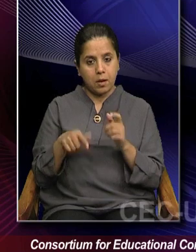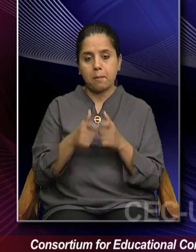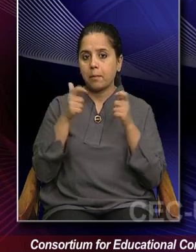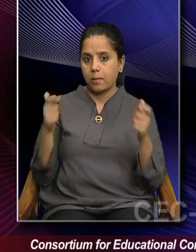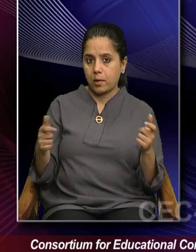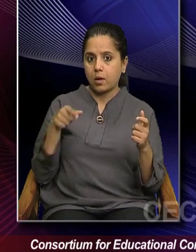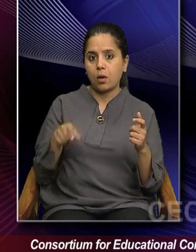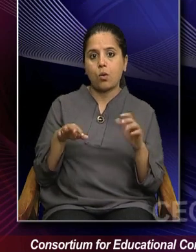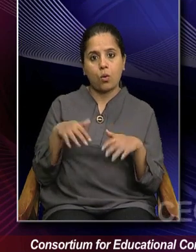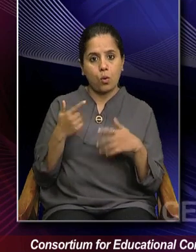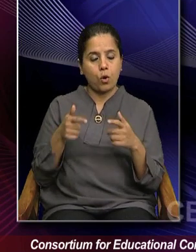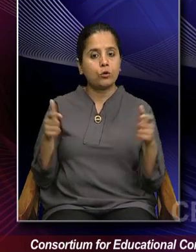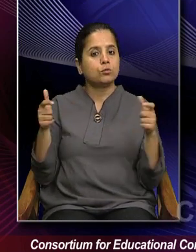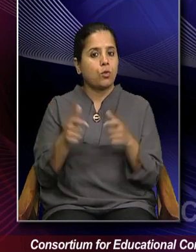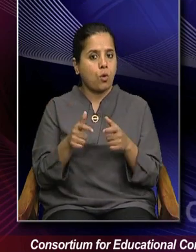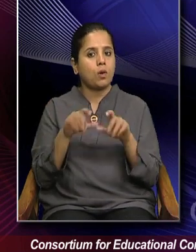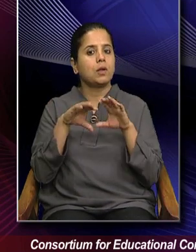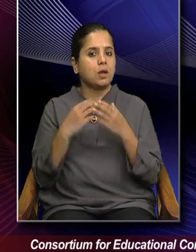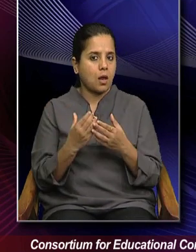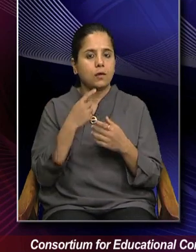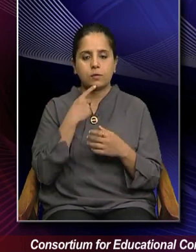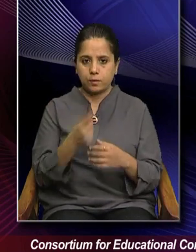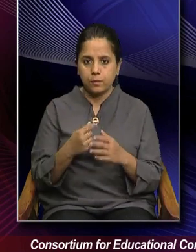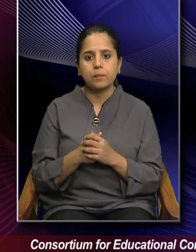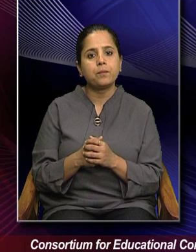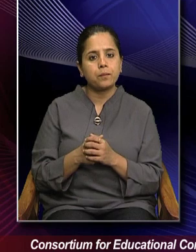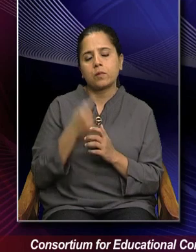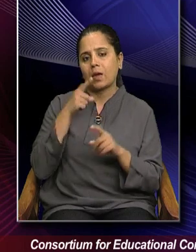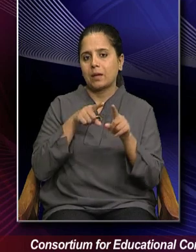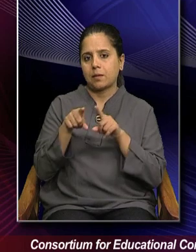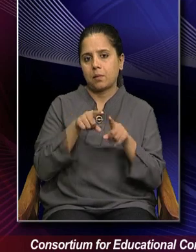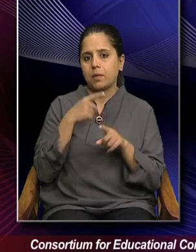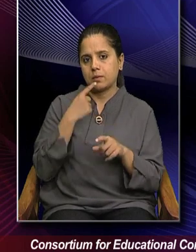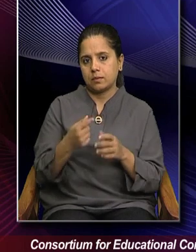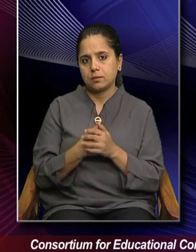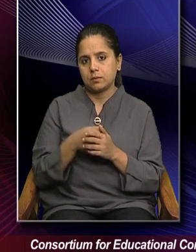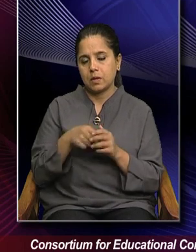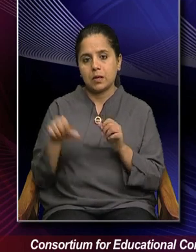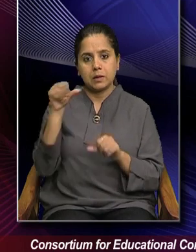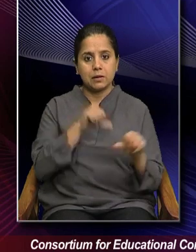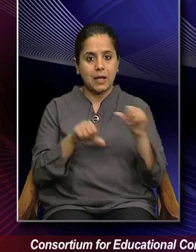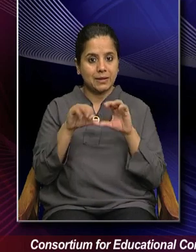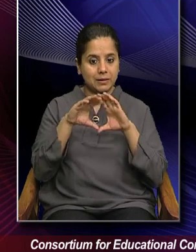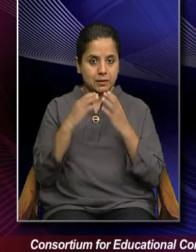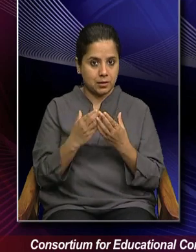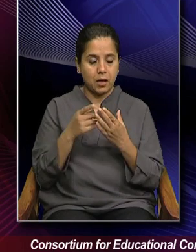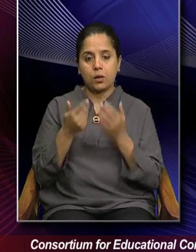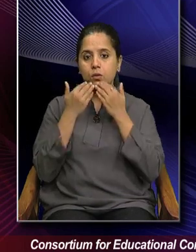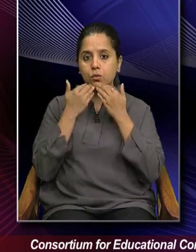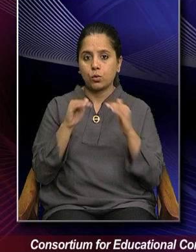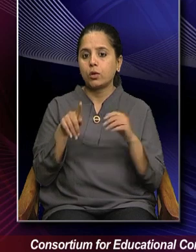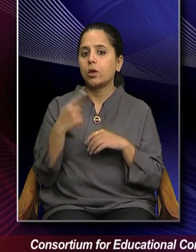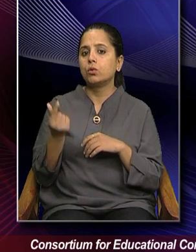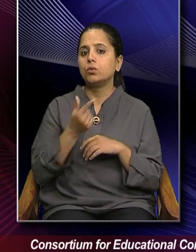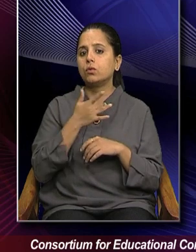large or in the small classrooms. For example, in a science class, students